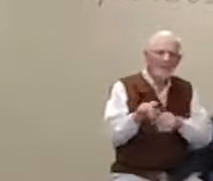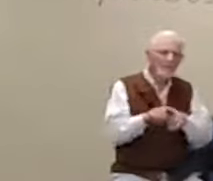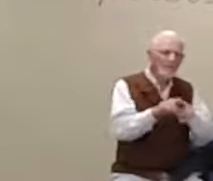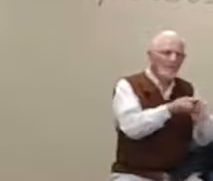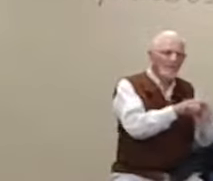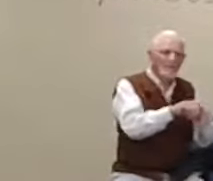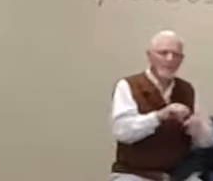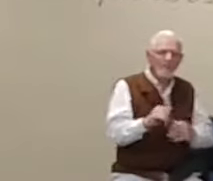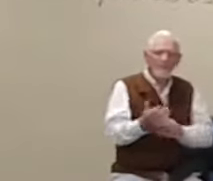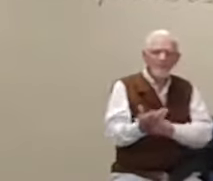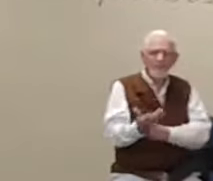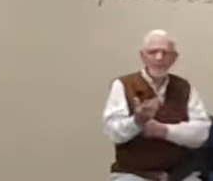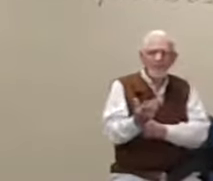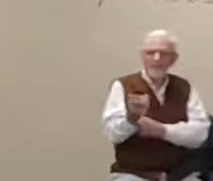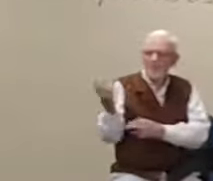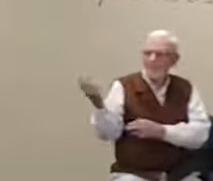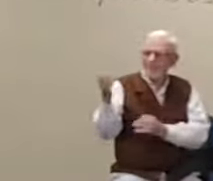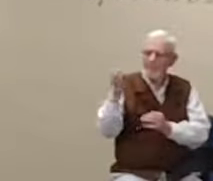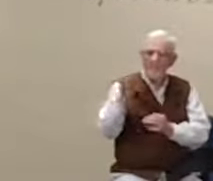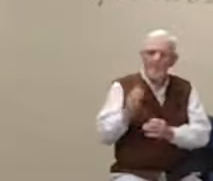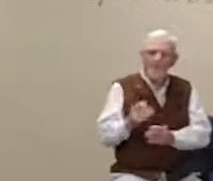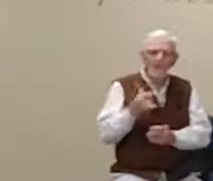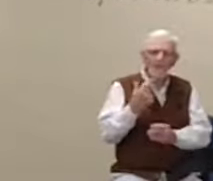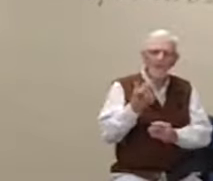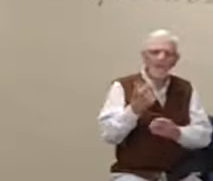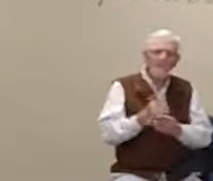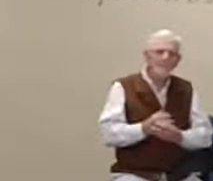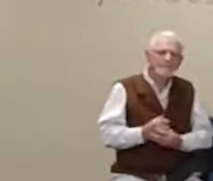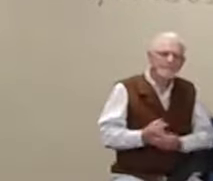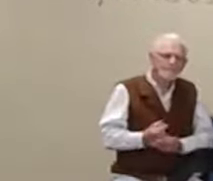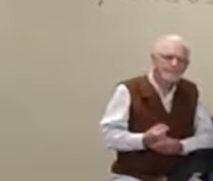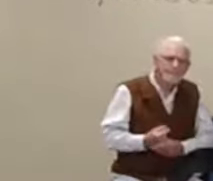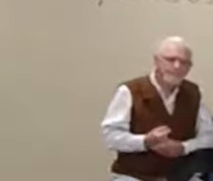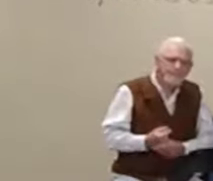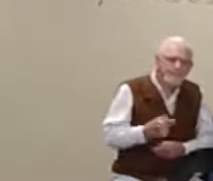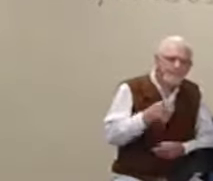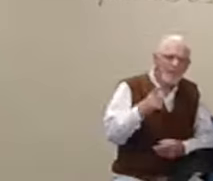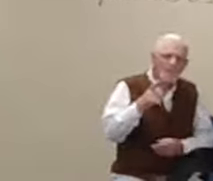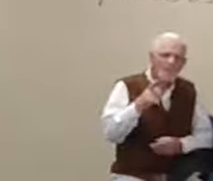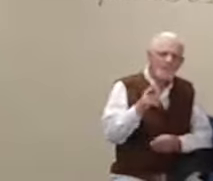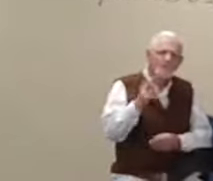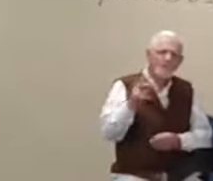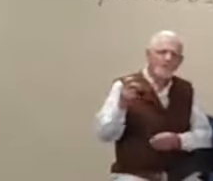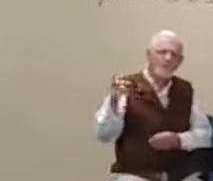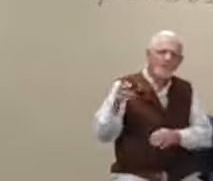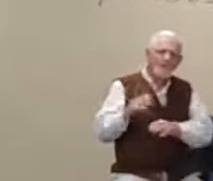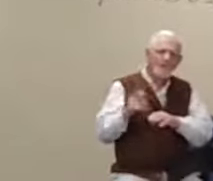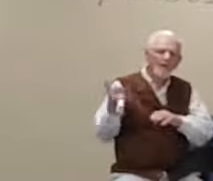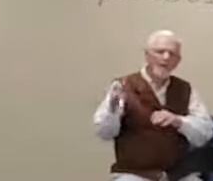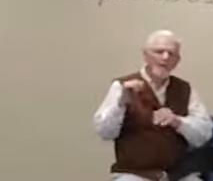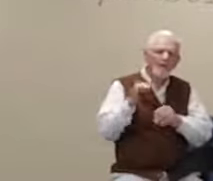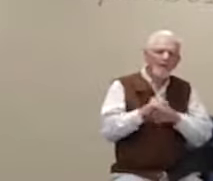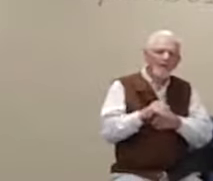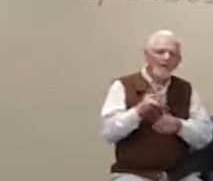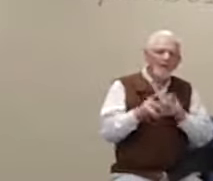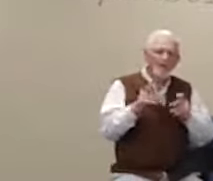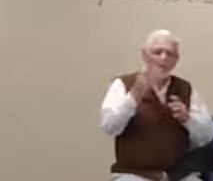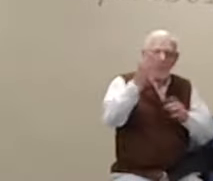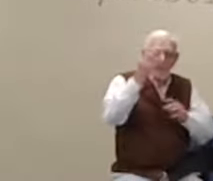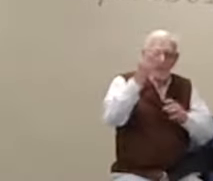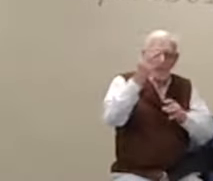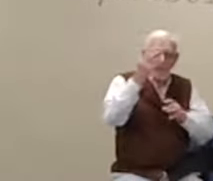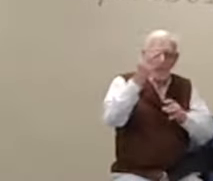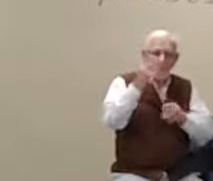this morning, what the Lord used to call him, that people may know. God's very interested in people